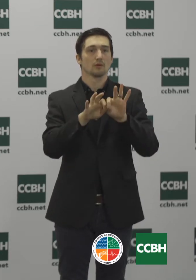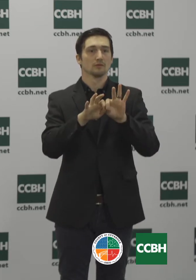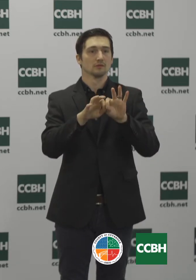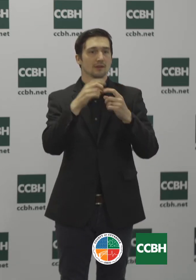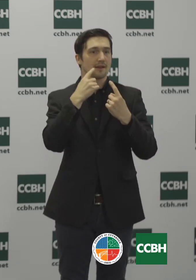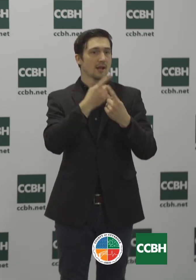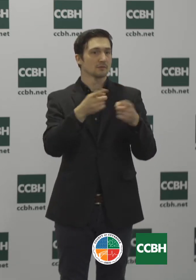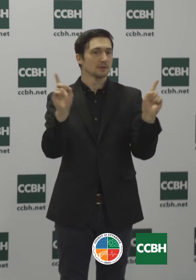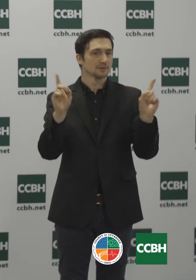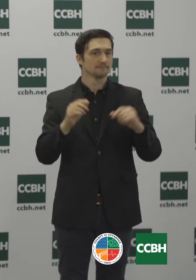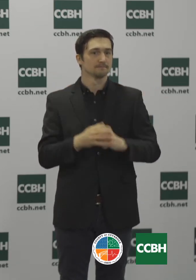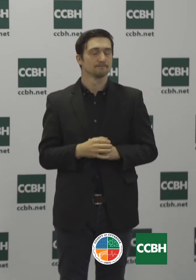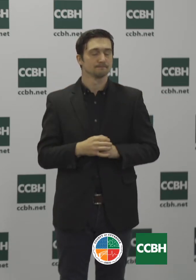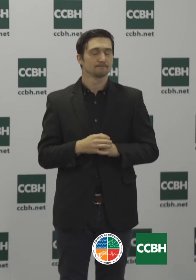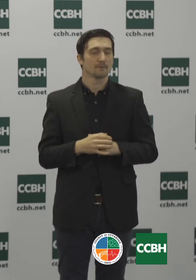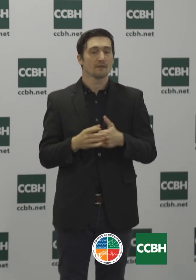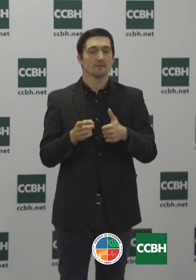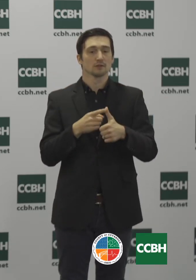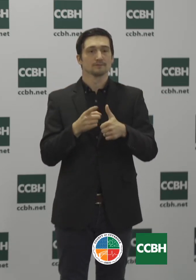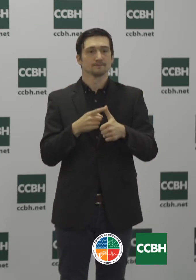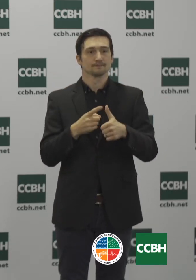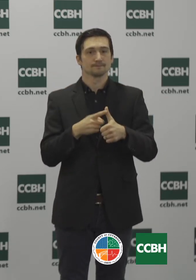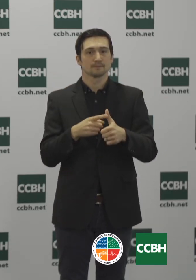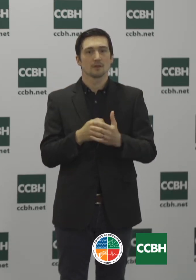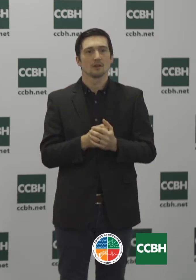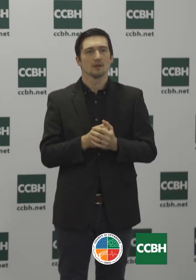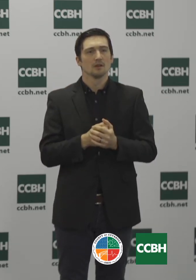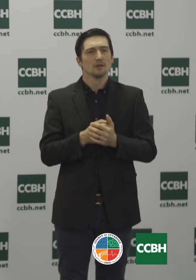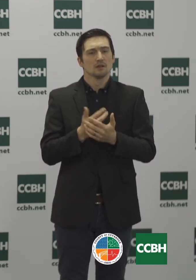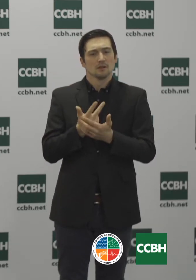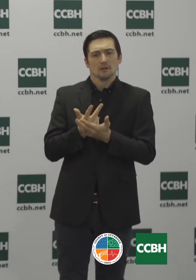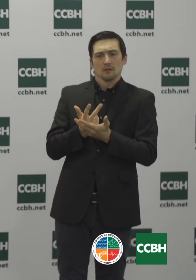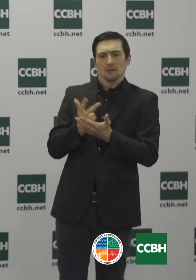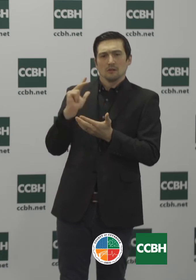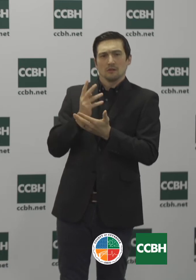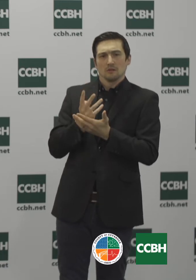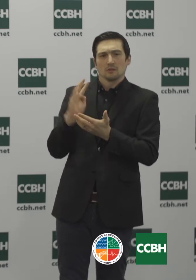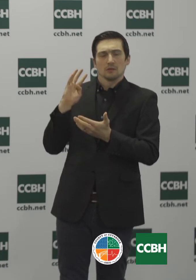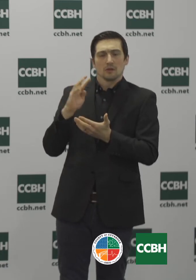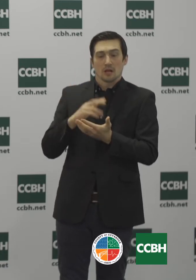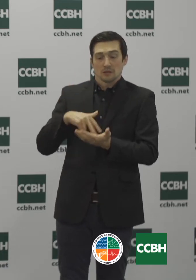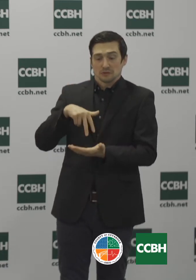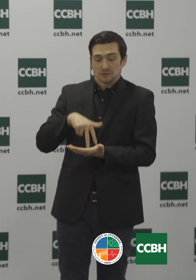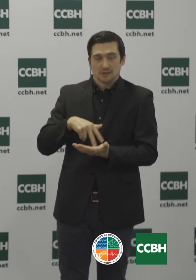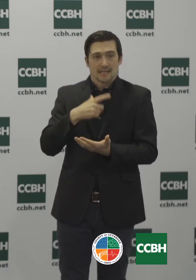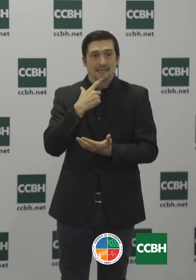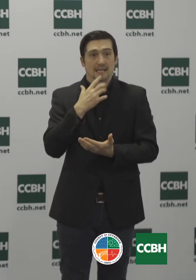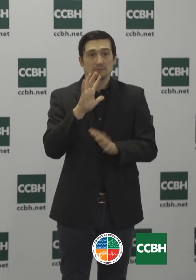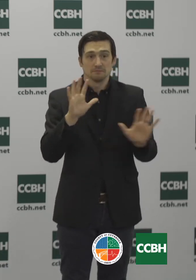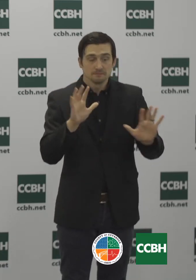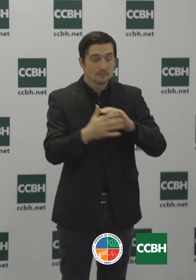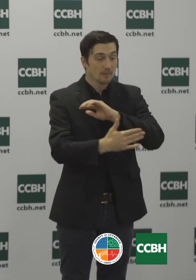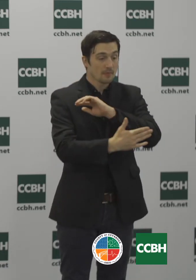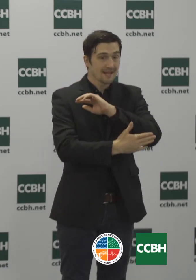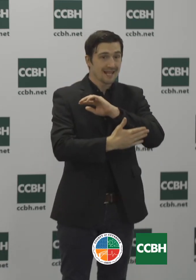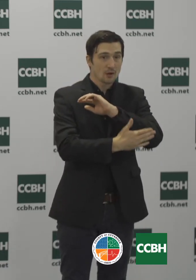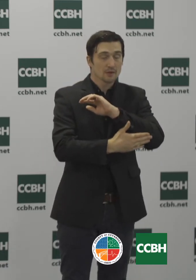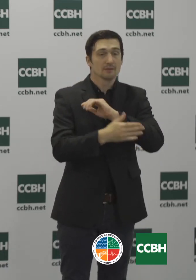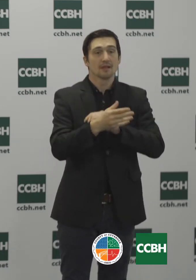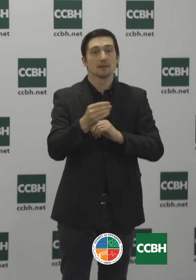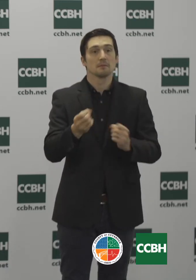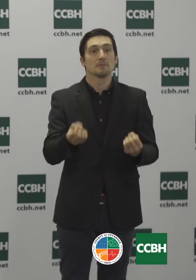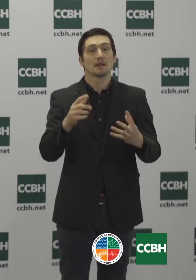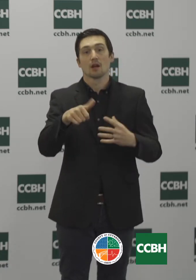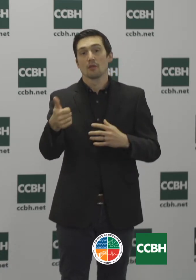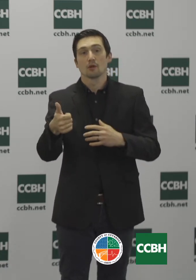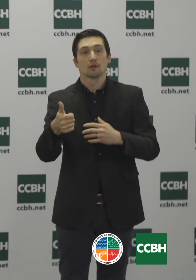First, several weeks ago, I stood here and announced that the county, along with many other funders and many